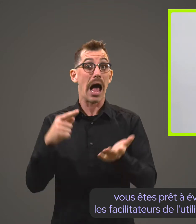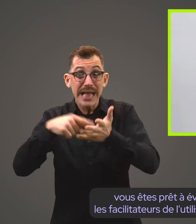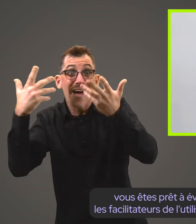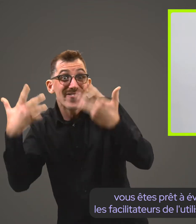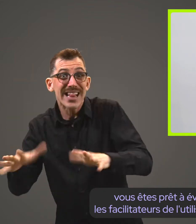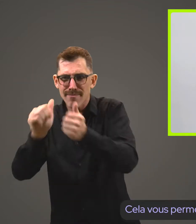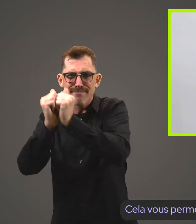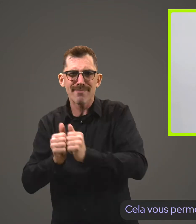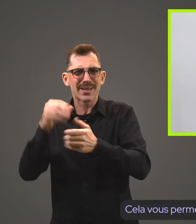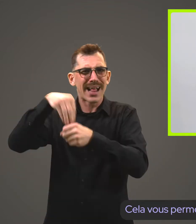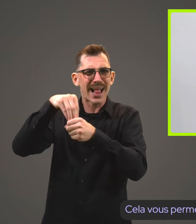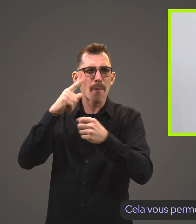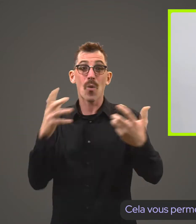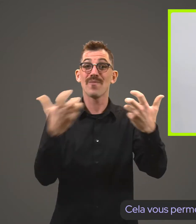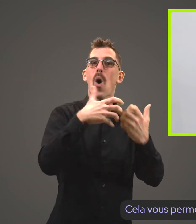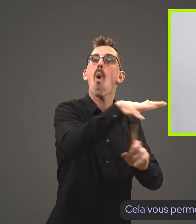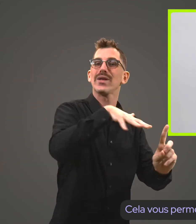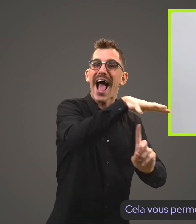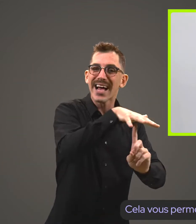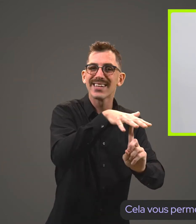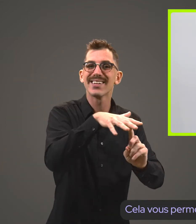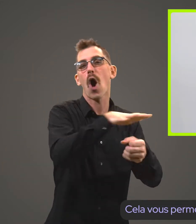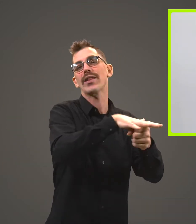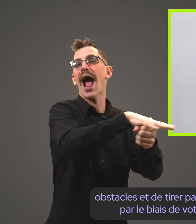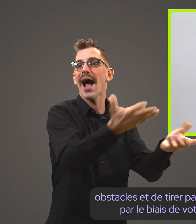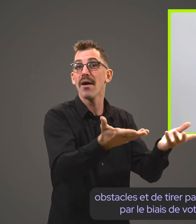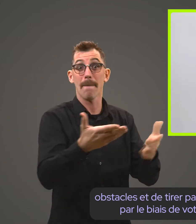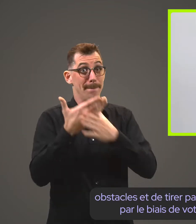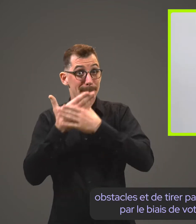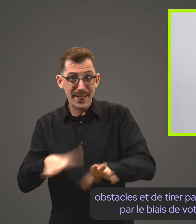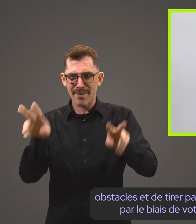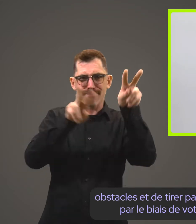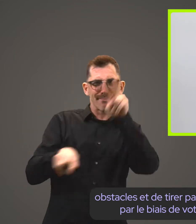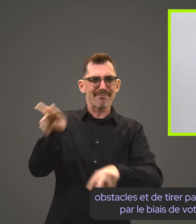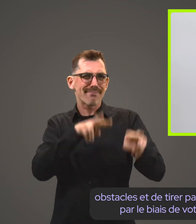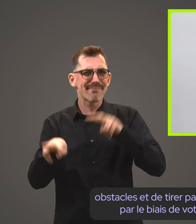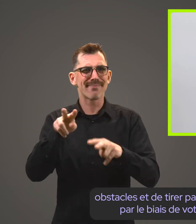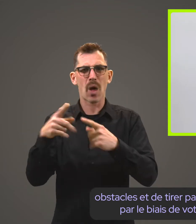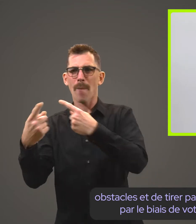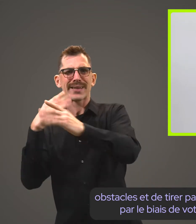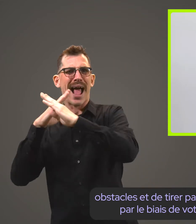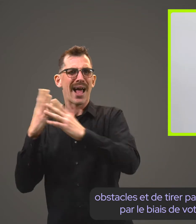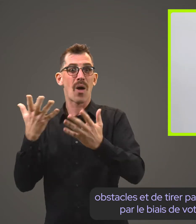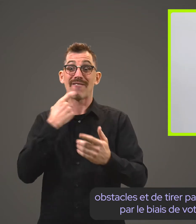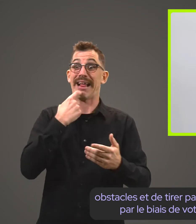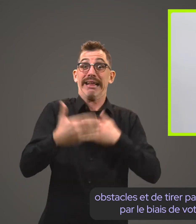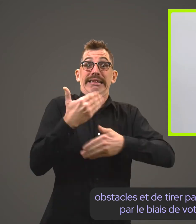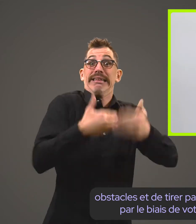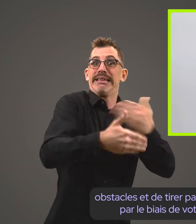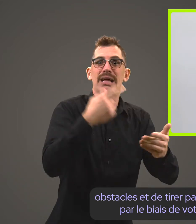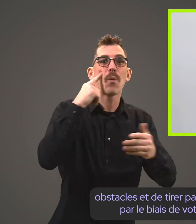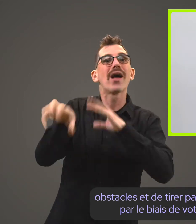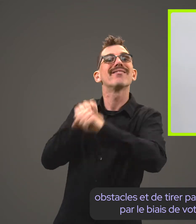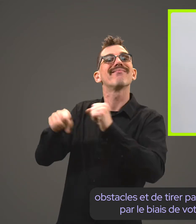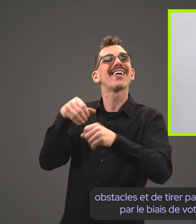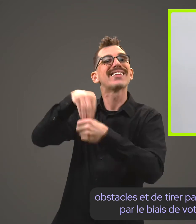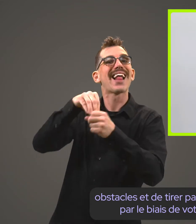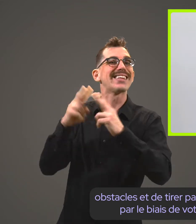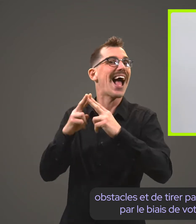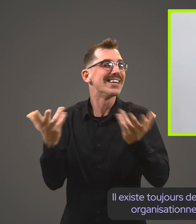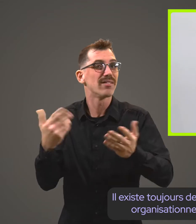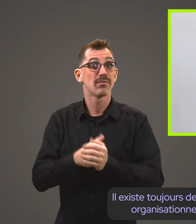use. This is done so that you can address these barriers and leverage any facilitators through your KT